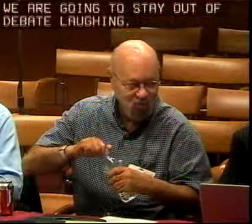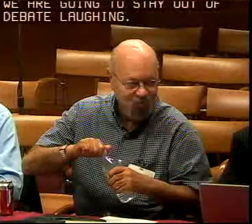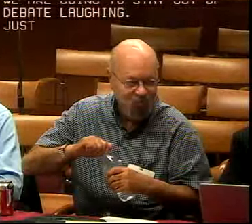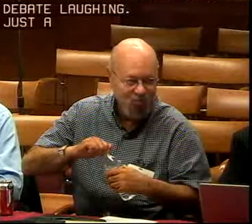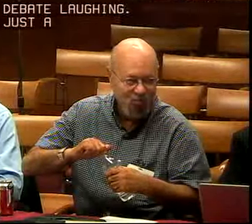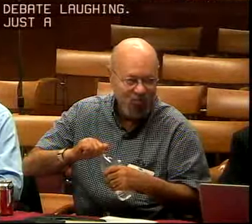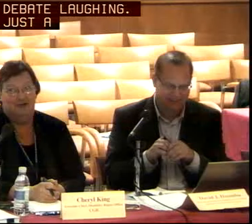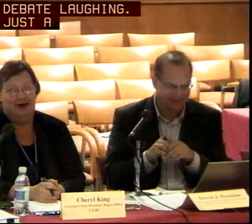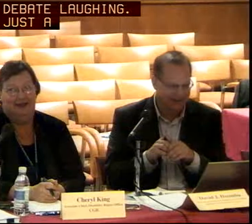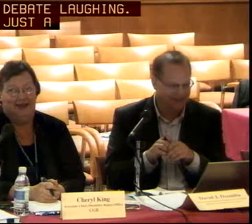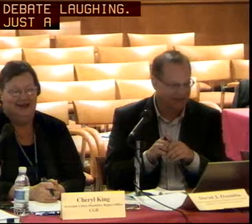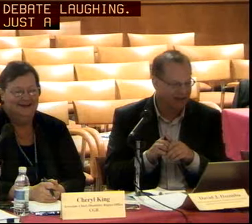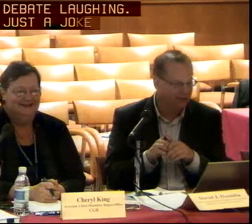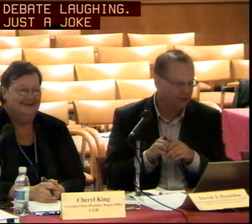Thanks for clarifying that. Thanks.